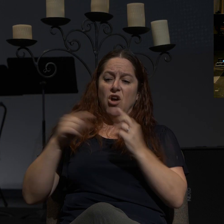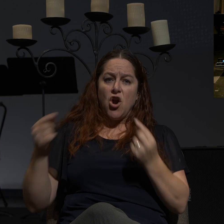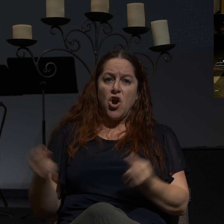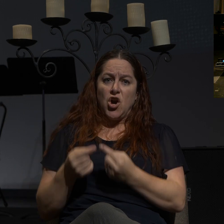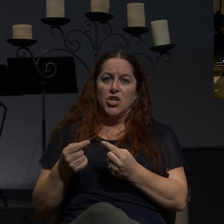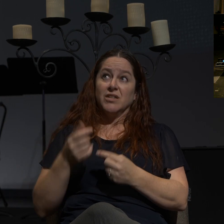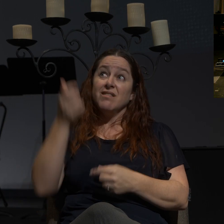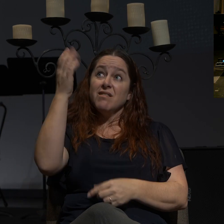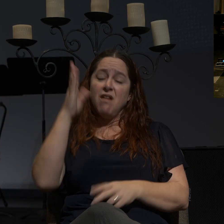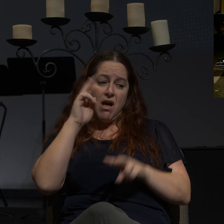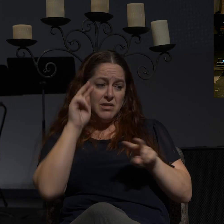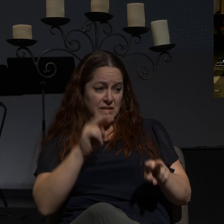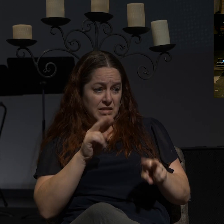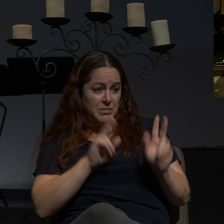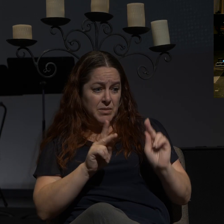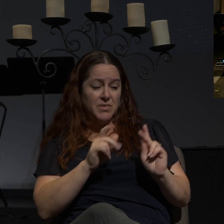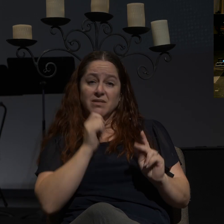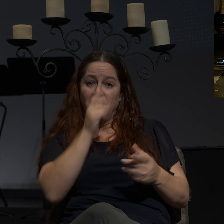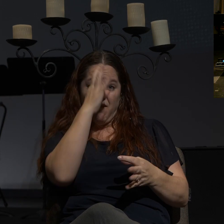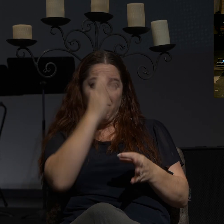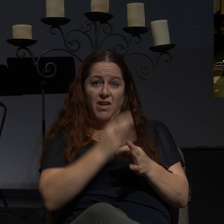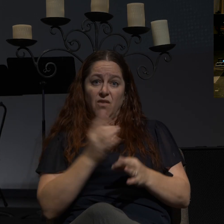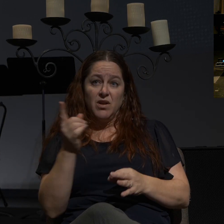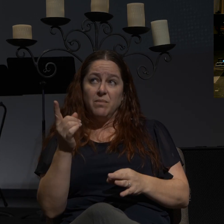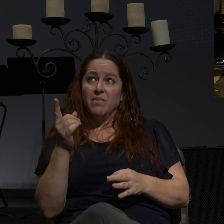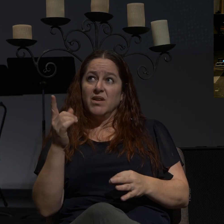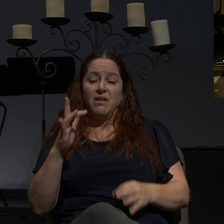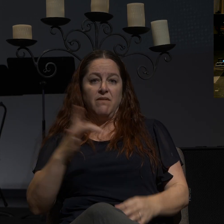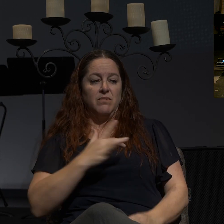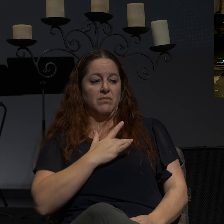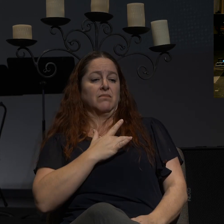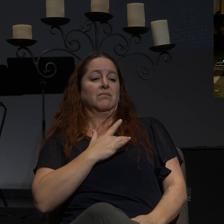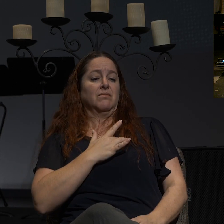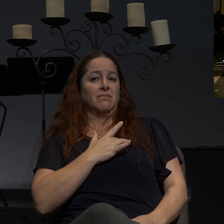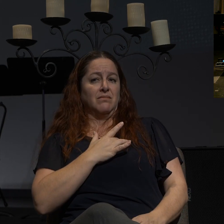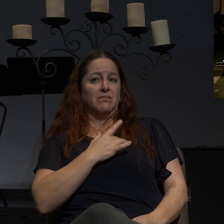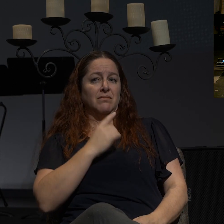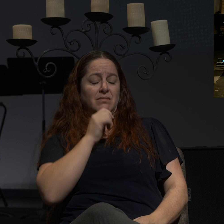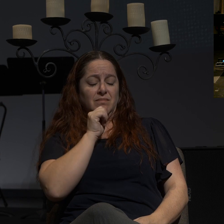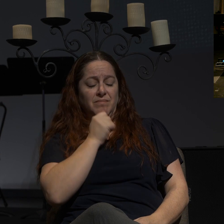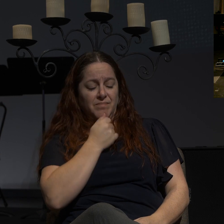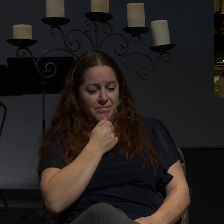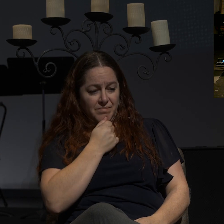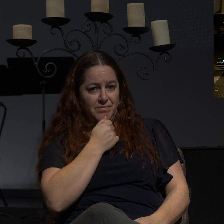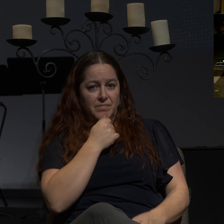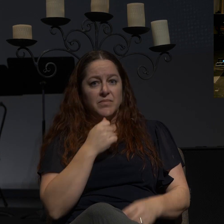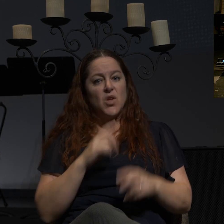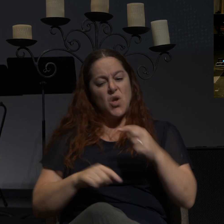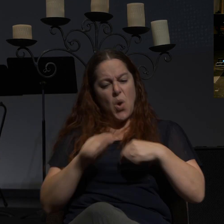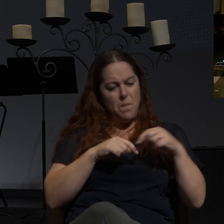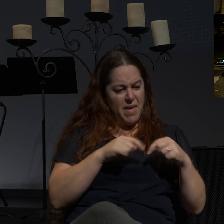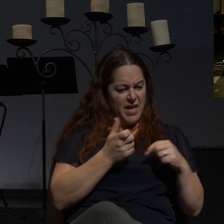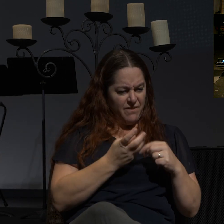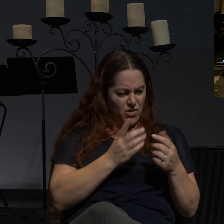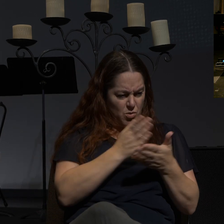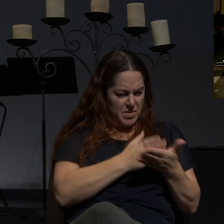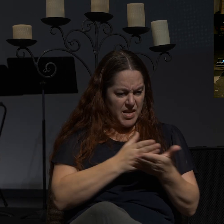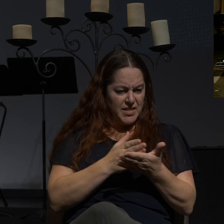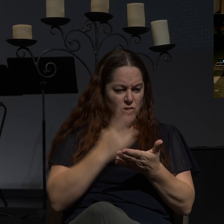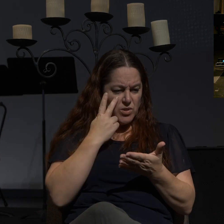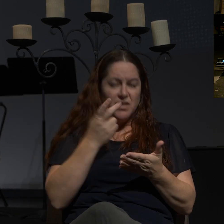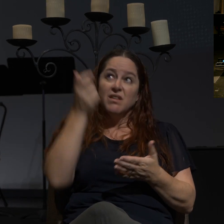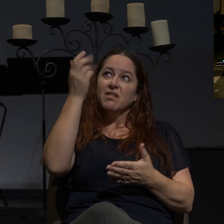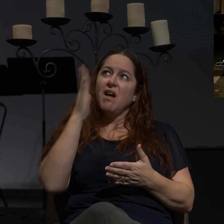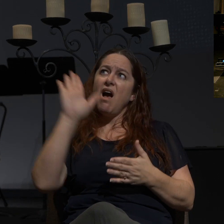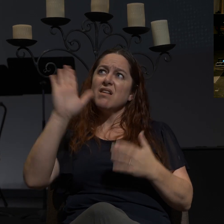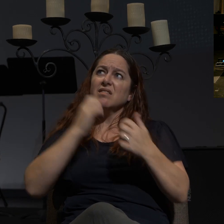sees his people are unfaithful to him. You go back and look at a few places in this section, you can really see God's love for his